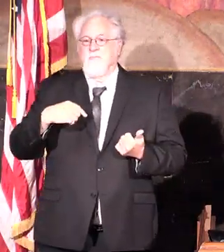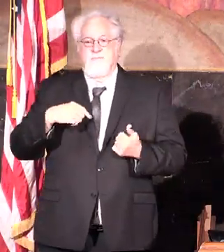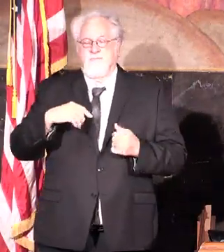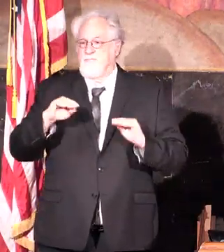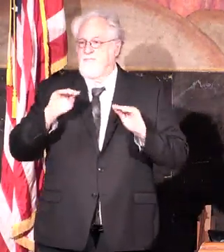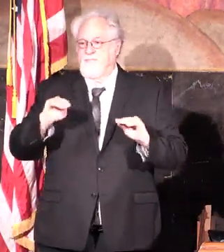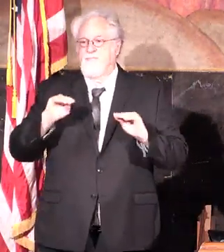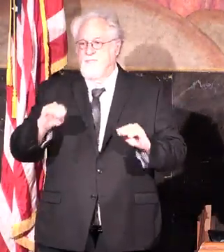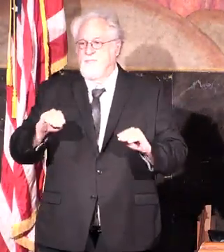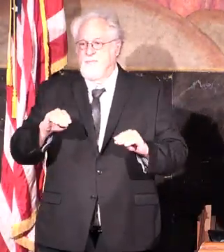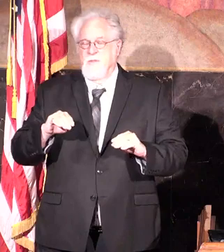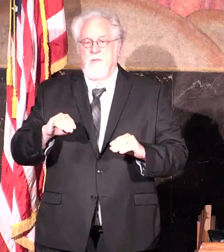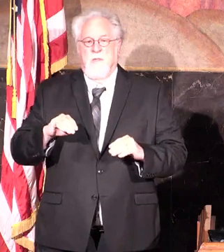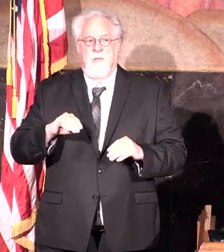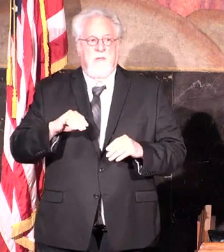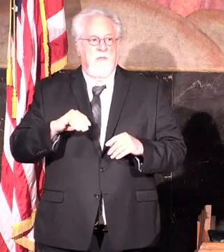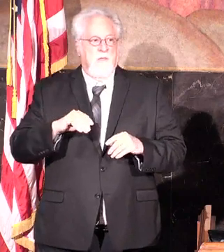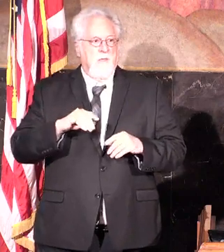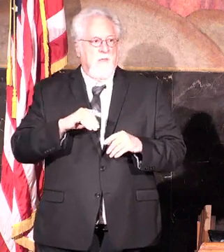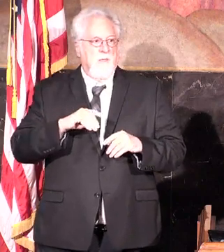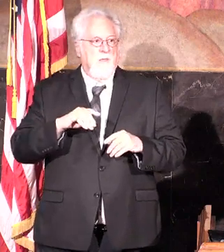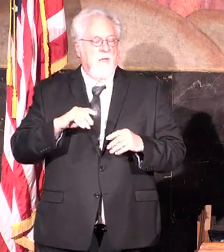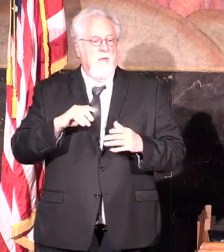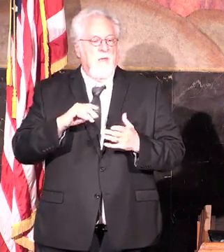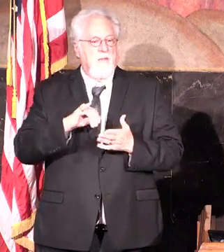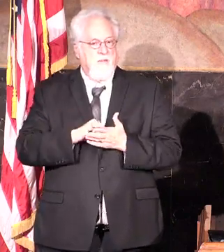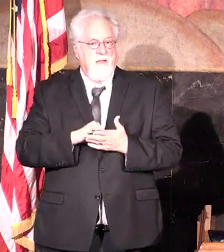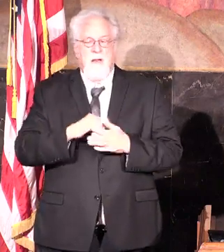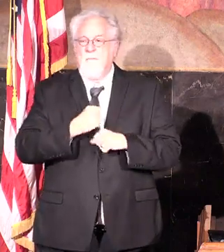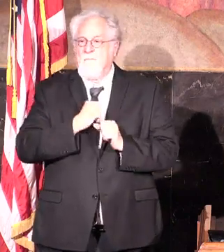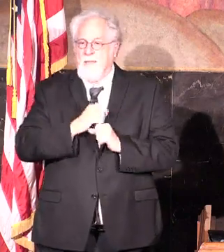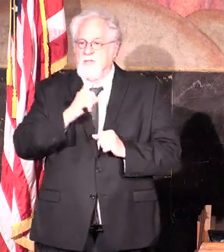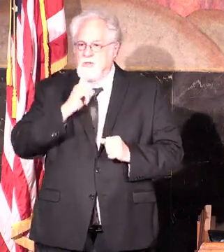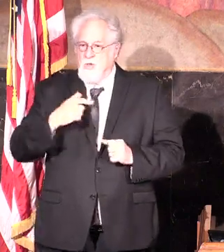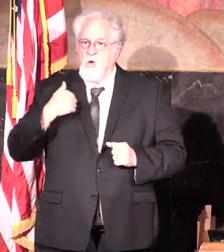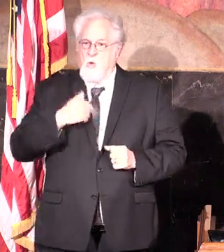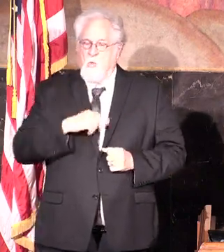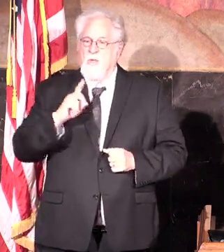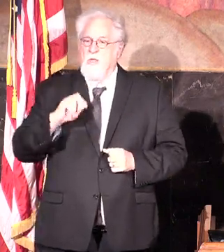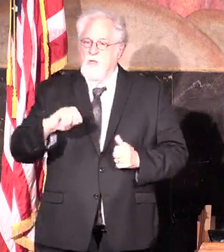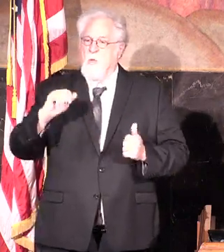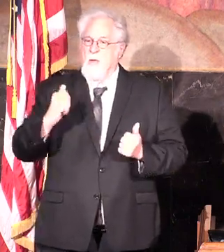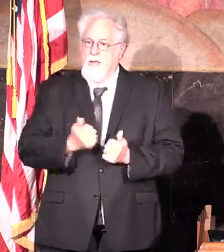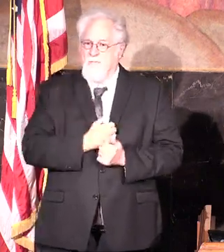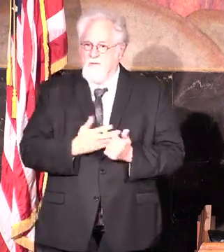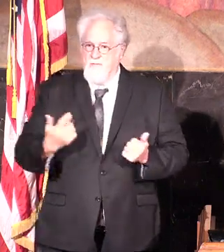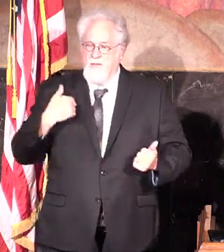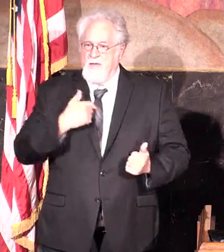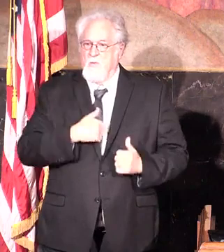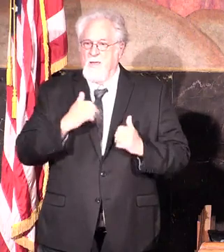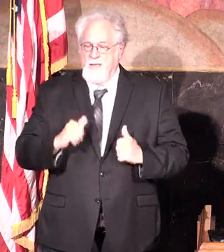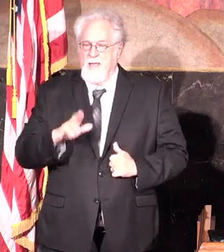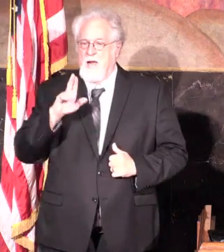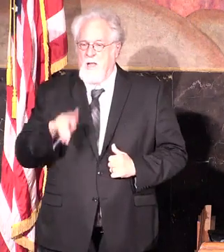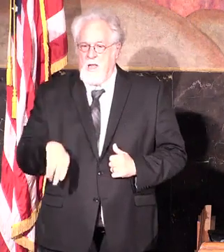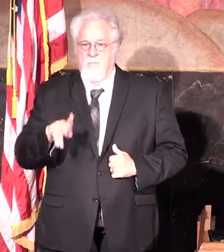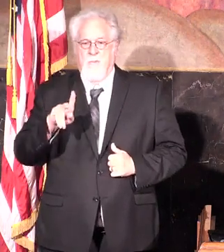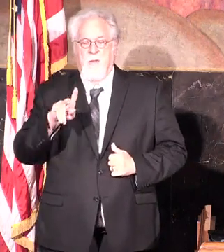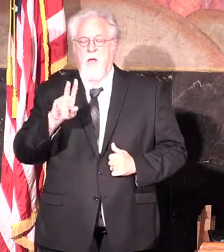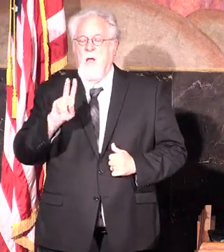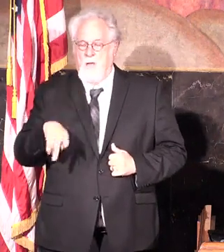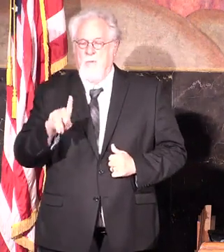and LDH really didn't need to be instructed in this way, to make sure that we're doing everything that we can to have the most up-to-date,